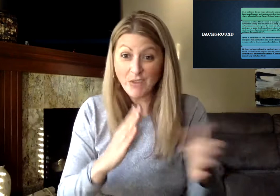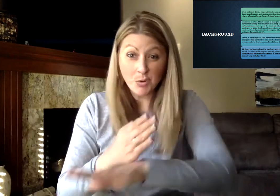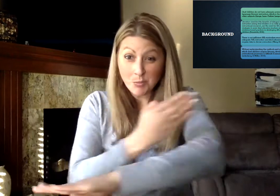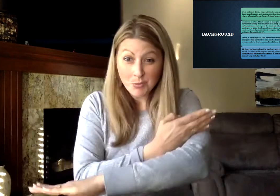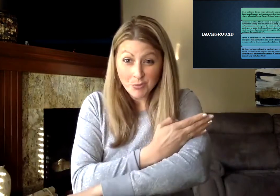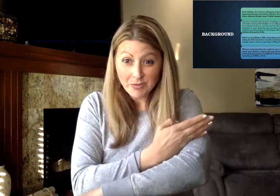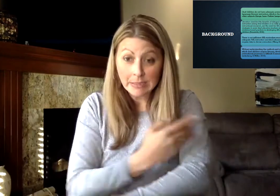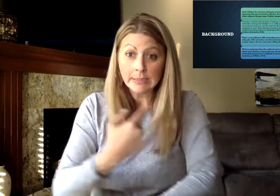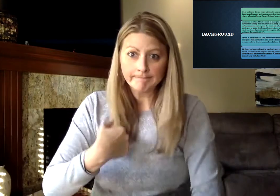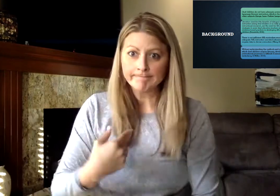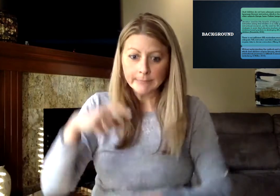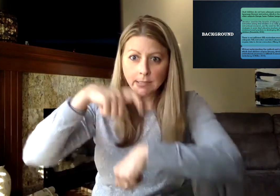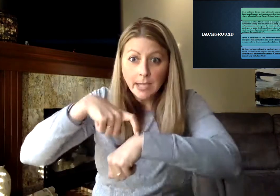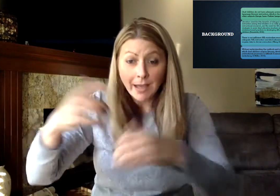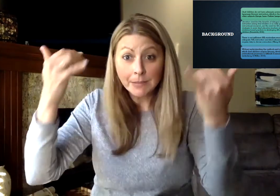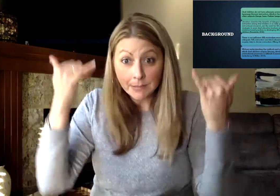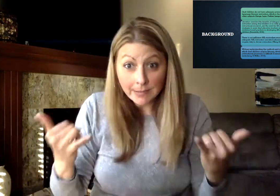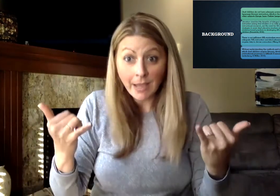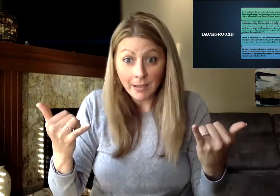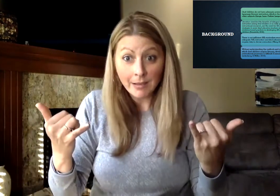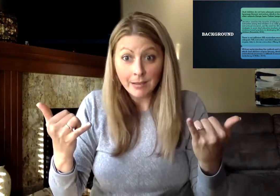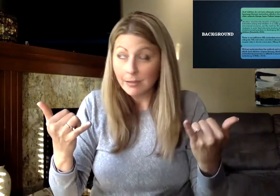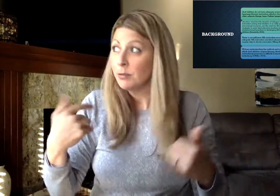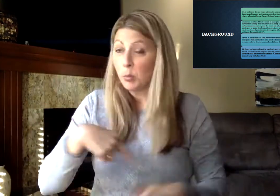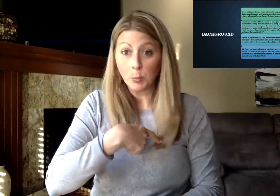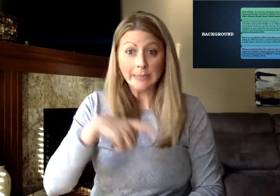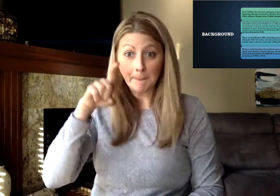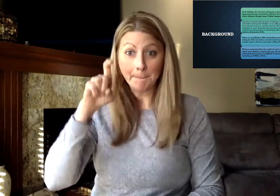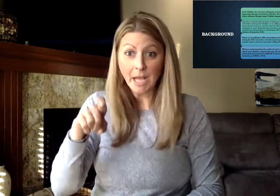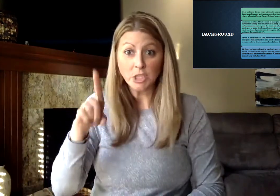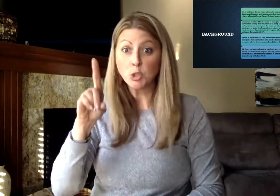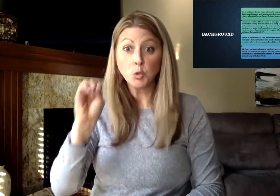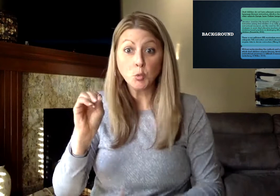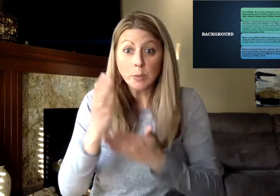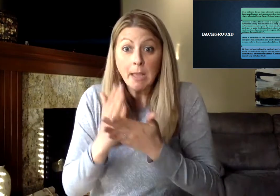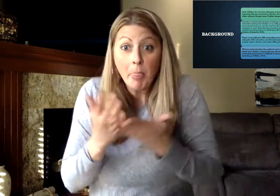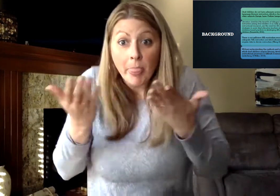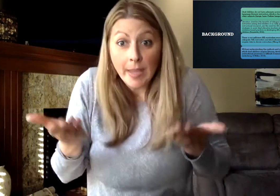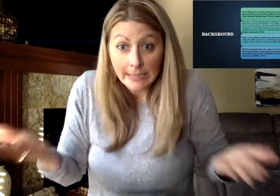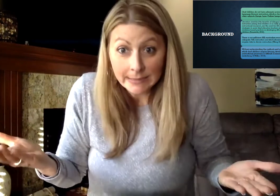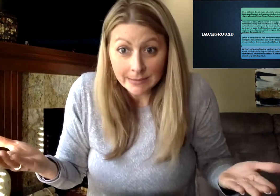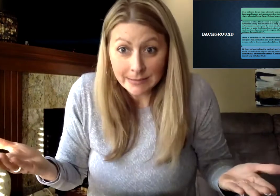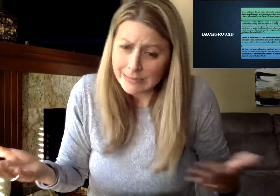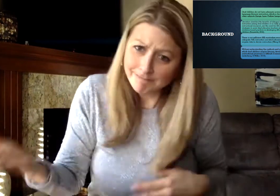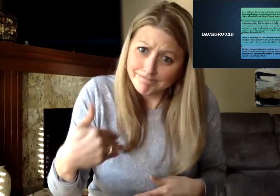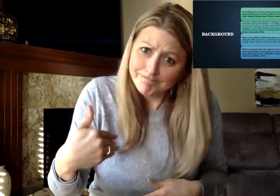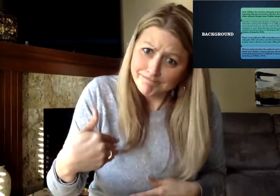same. They will never improve. So the time is now. We must do something. Come